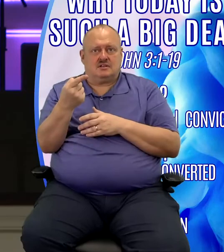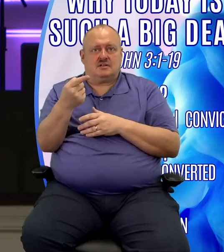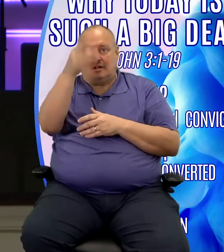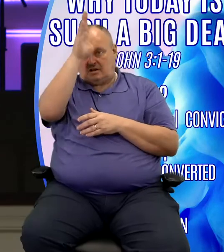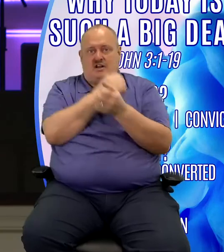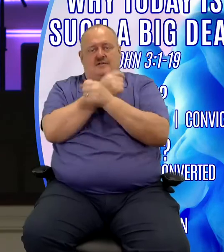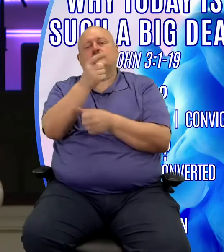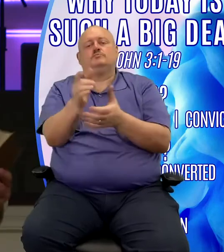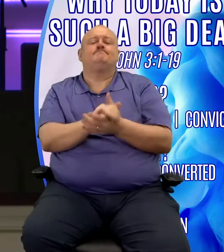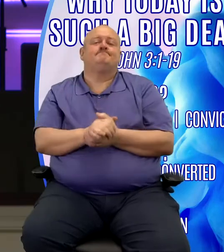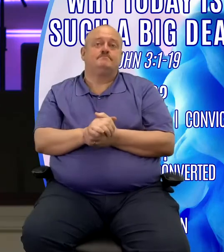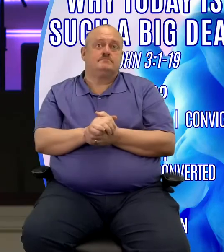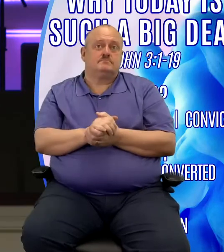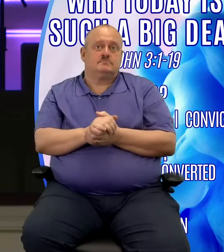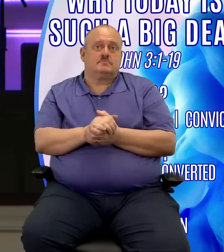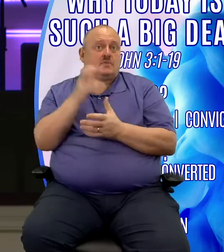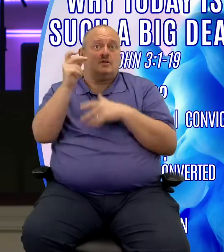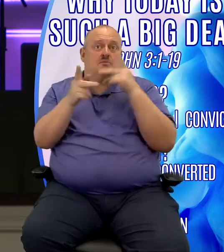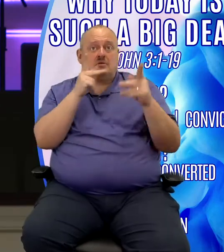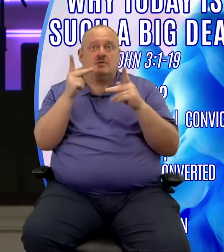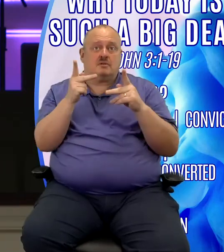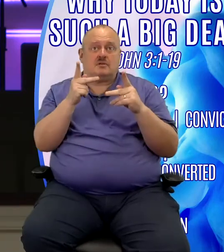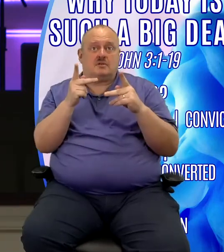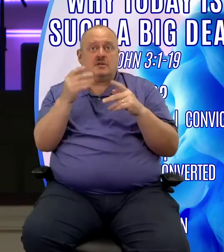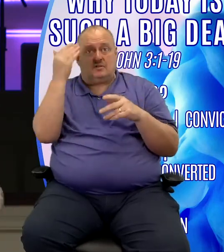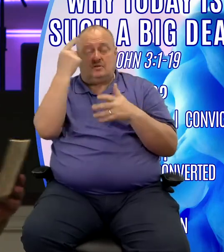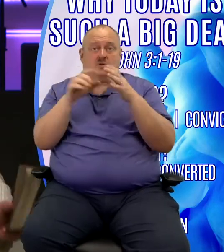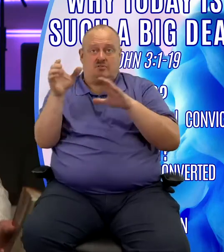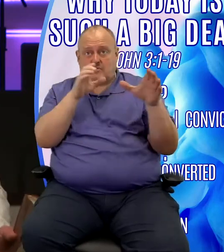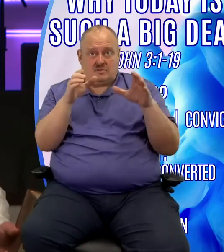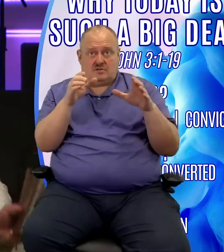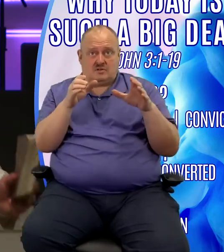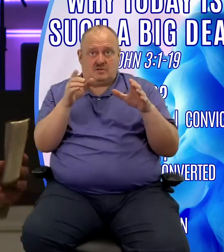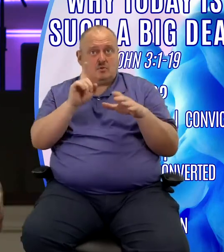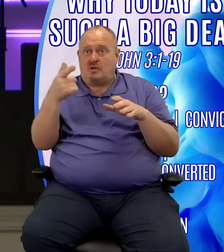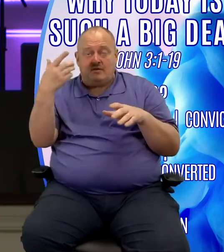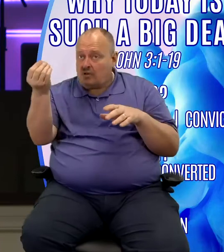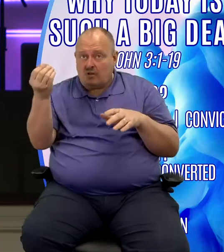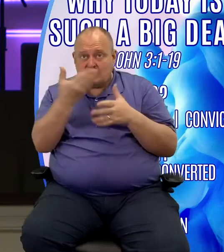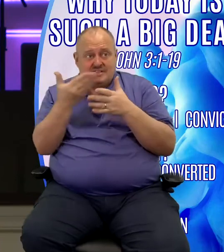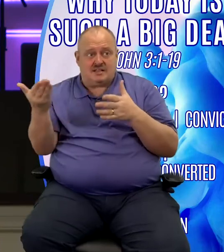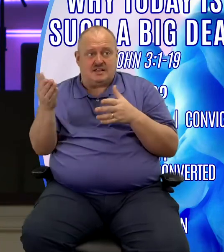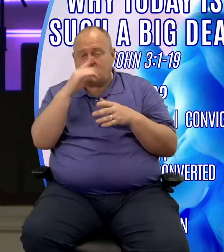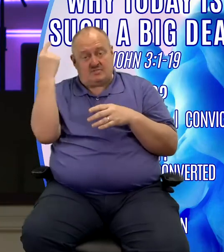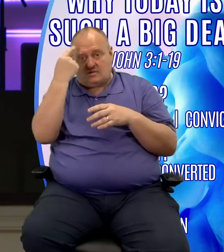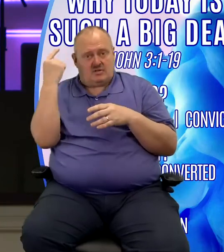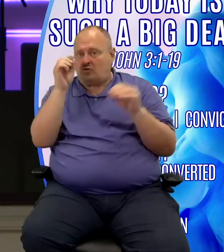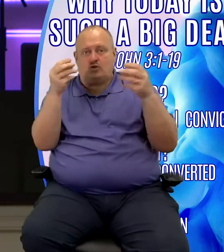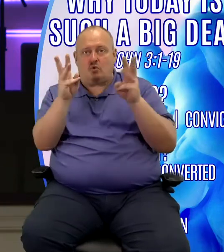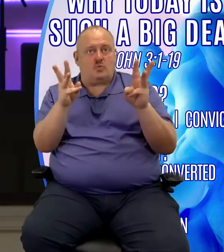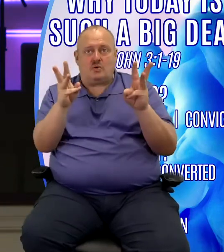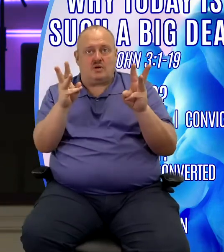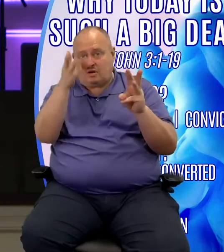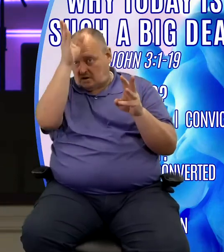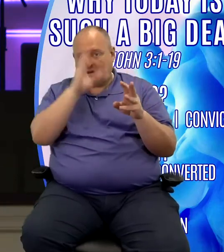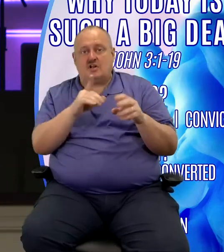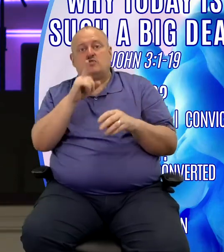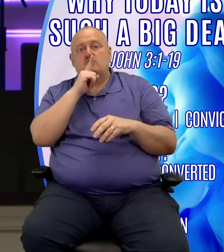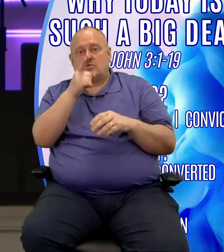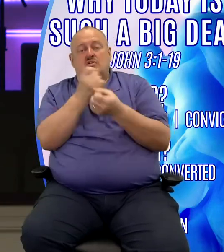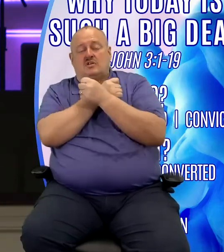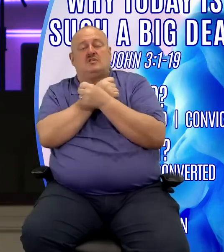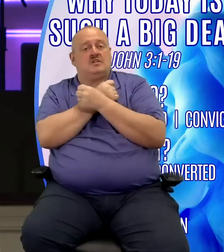you. You know, I've heard people say before, if you knew what I've done, where I've been, and the things I've thought, there's no way that God truly could